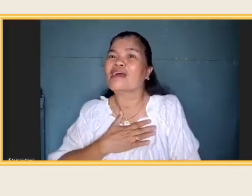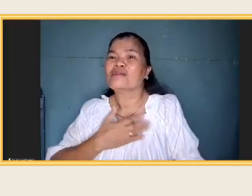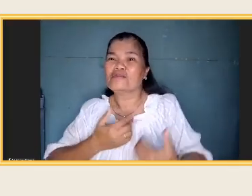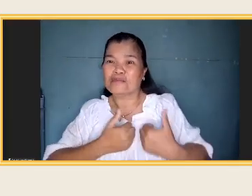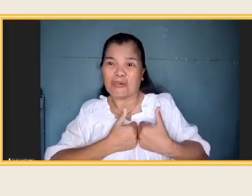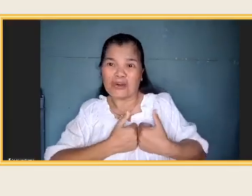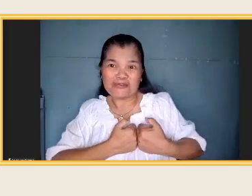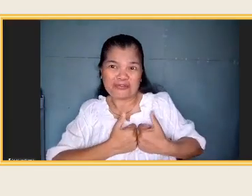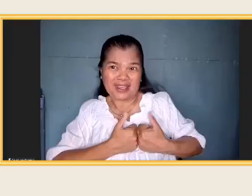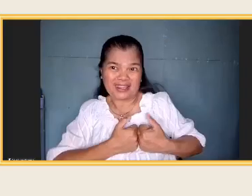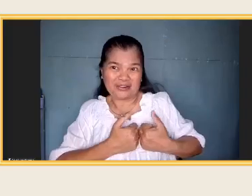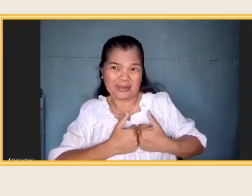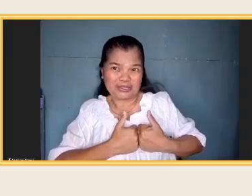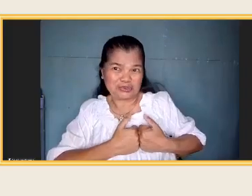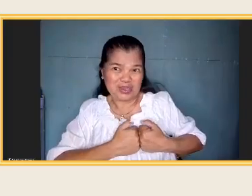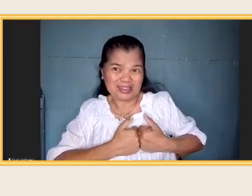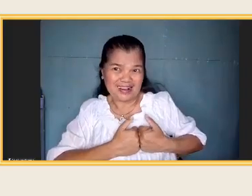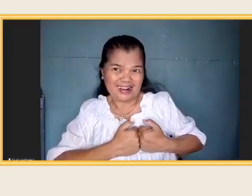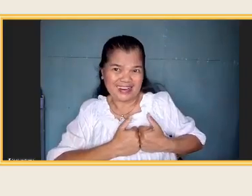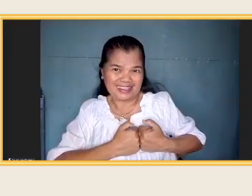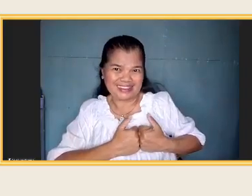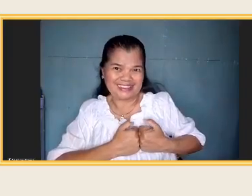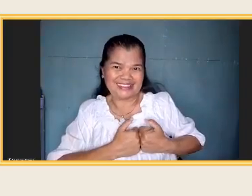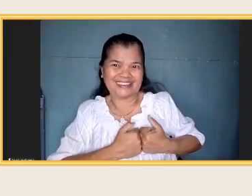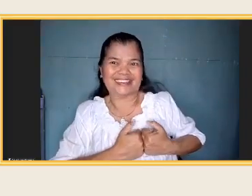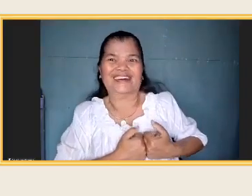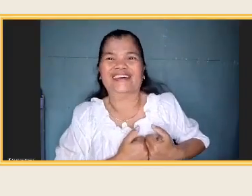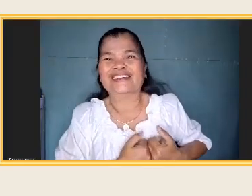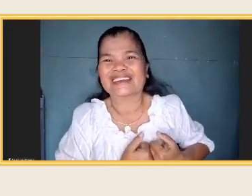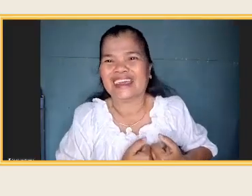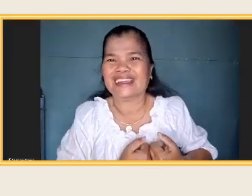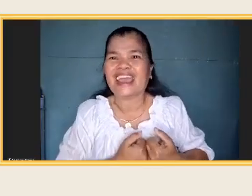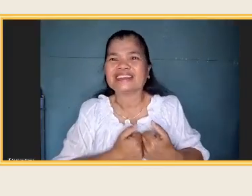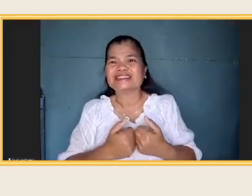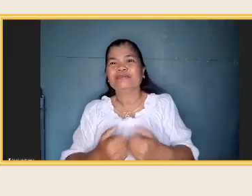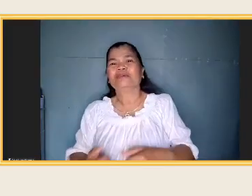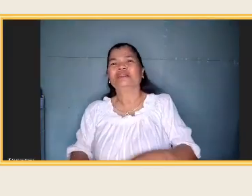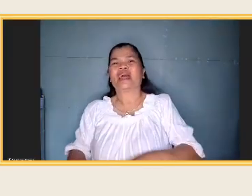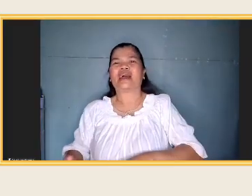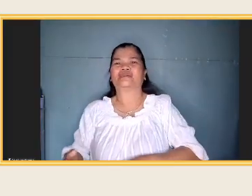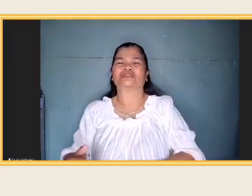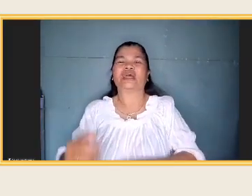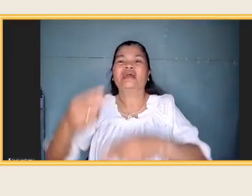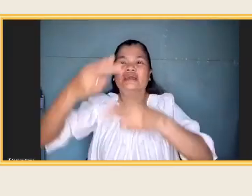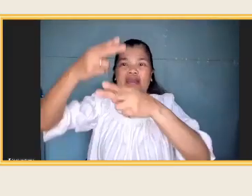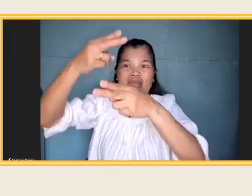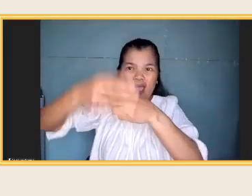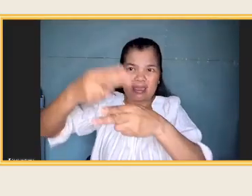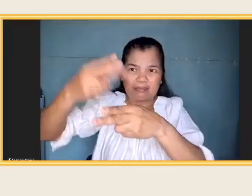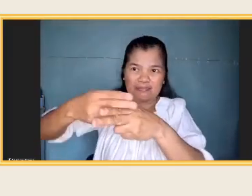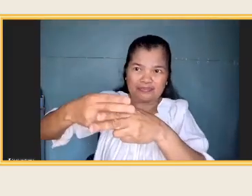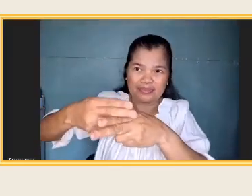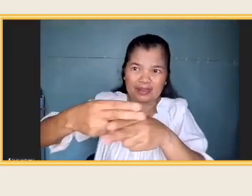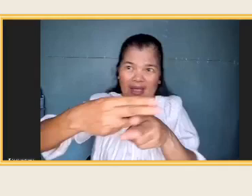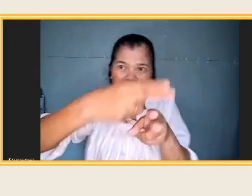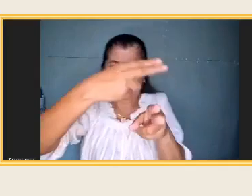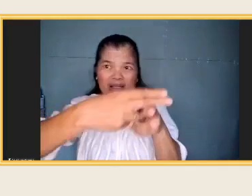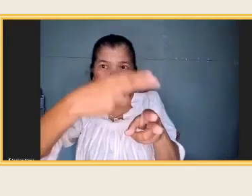my boyfriend or my sweetheart. Okay, next, simple nouns.